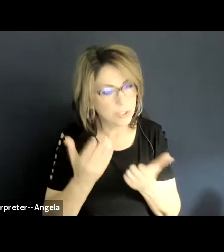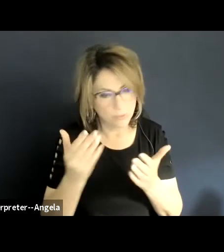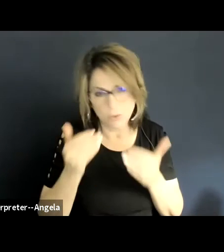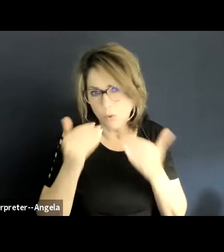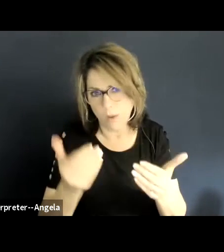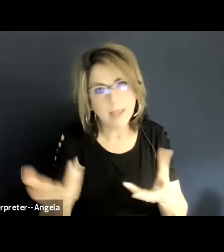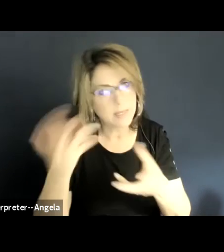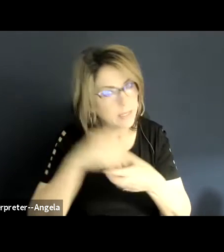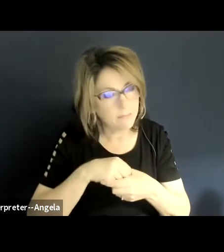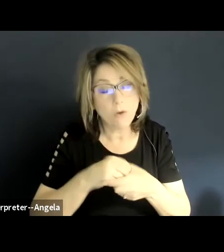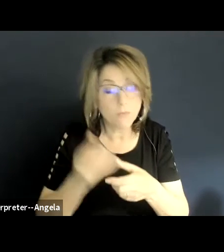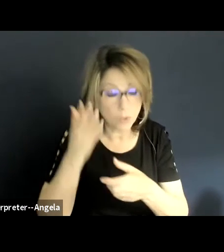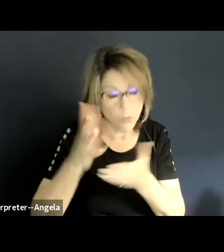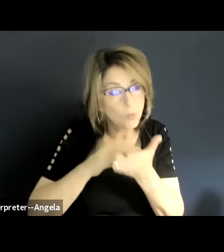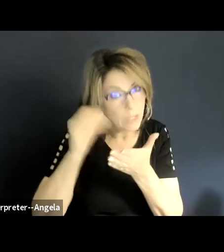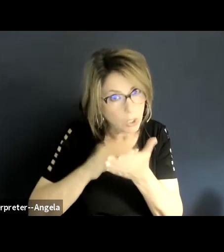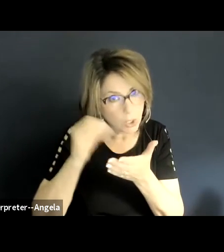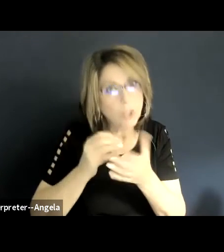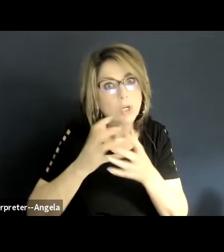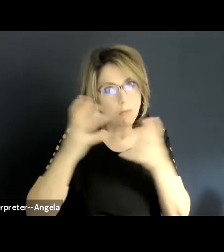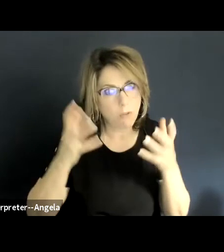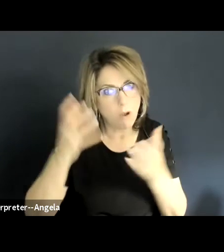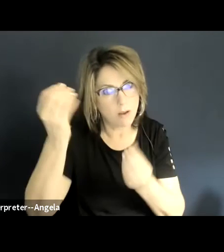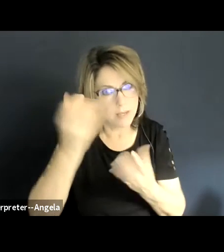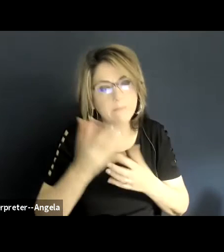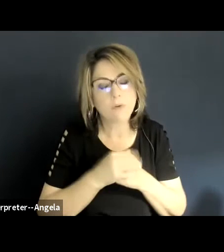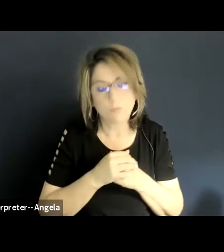because you will learn a great deal of information.